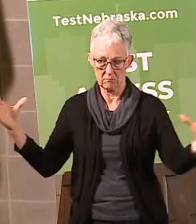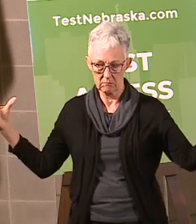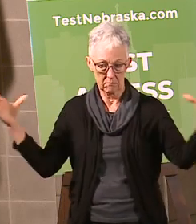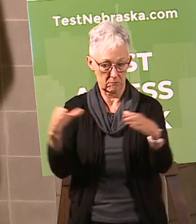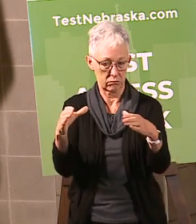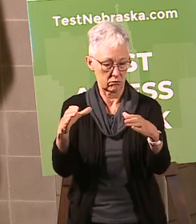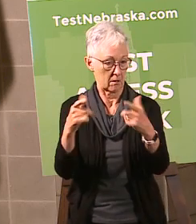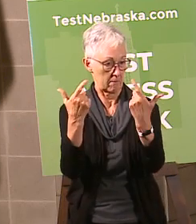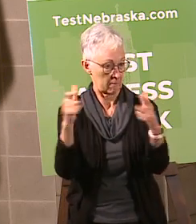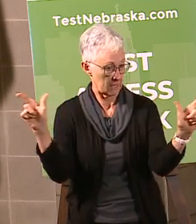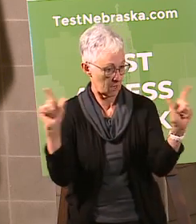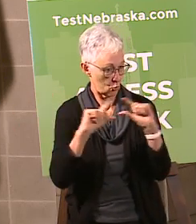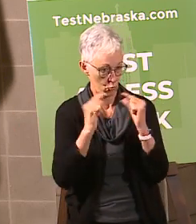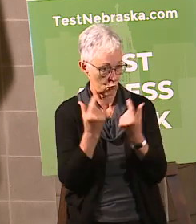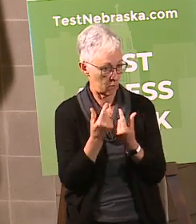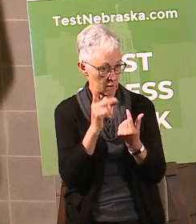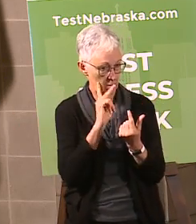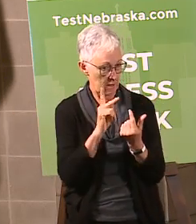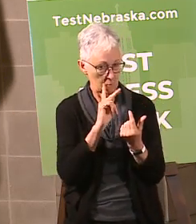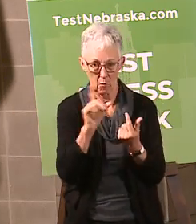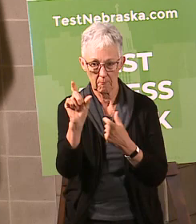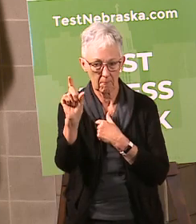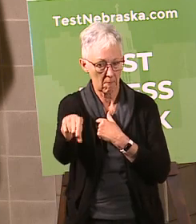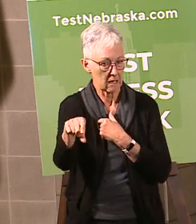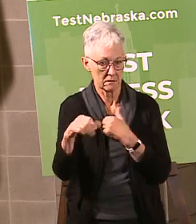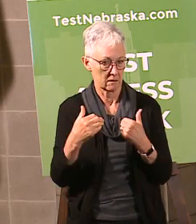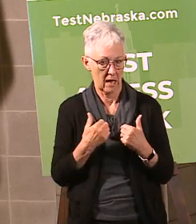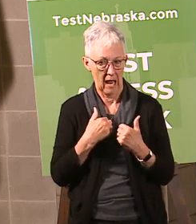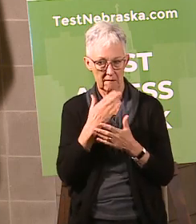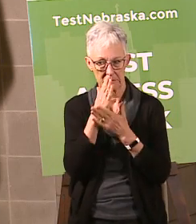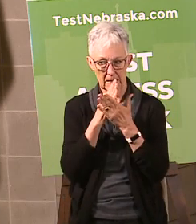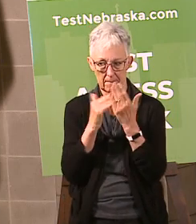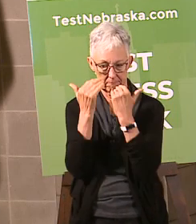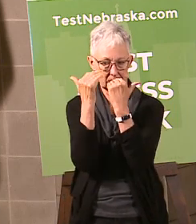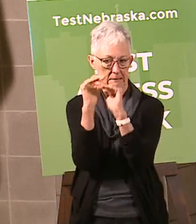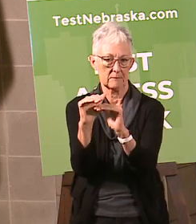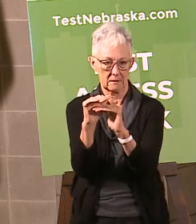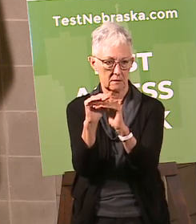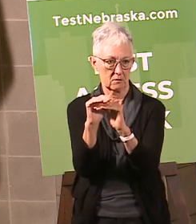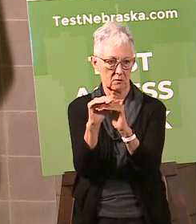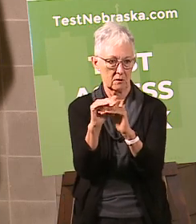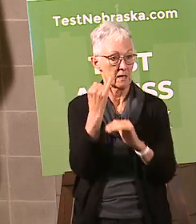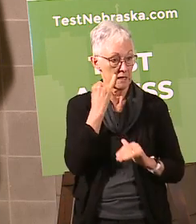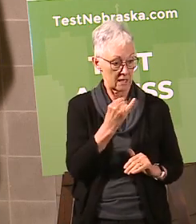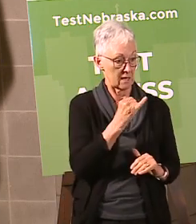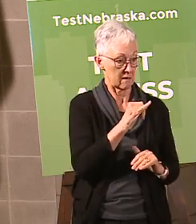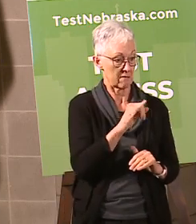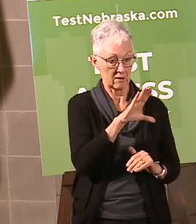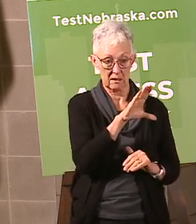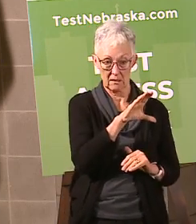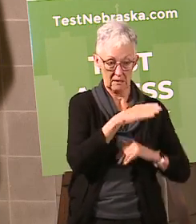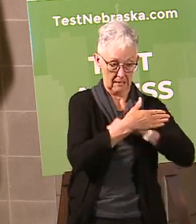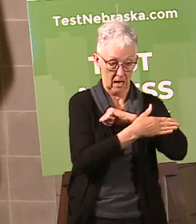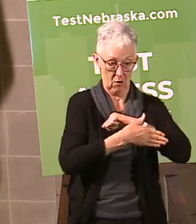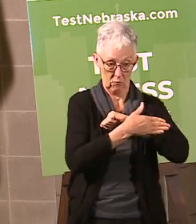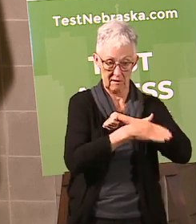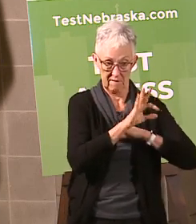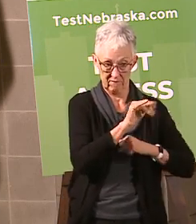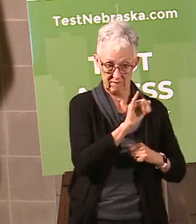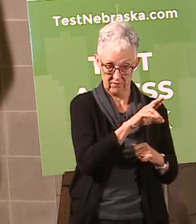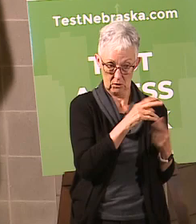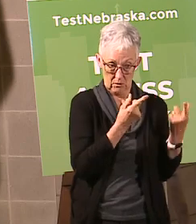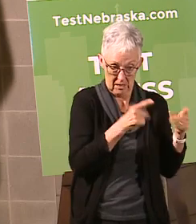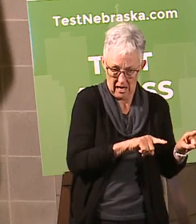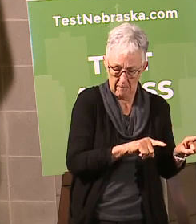way. So even if county fairs are allowed to go on, they will not look like the county fairs did last year. This is going to be different. Things are going to be